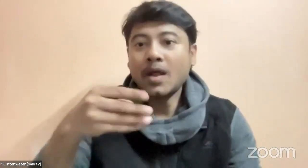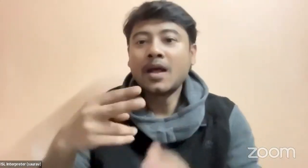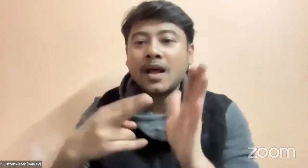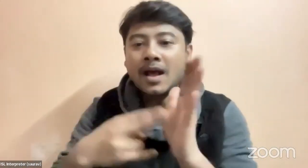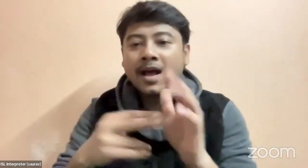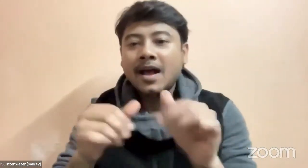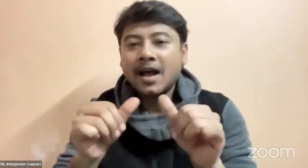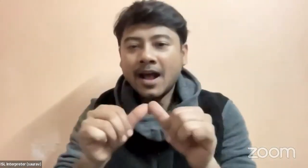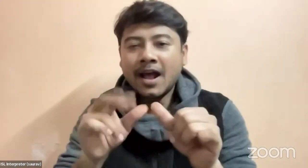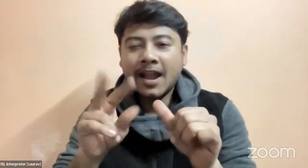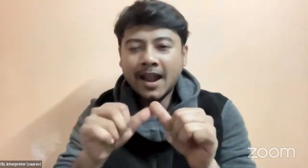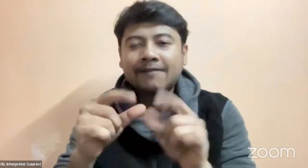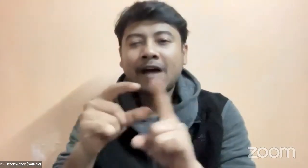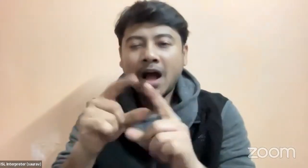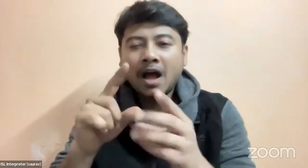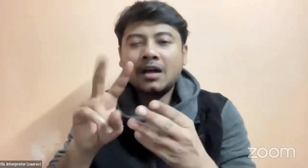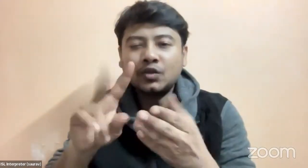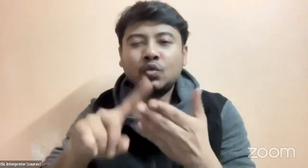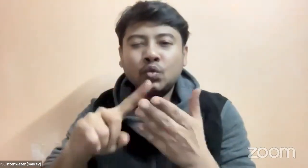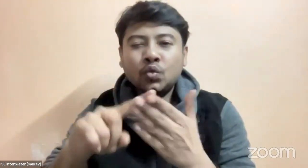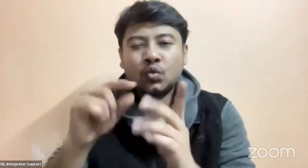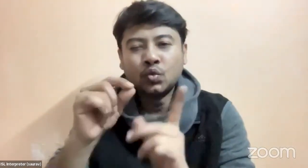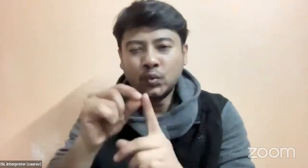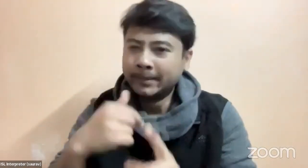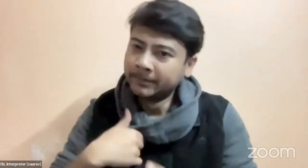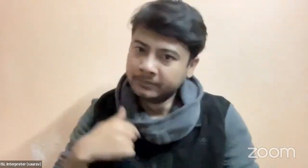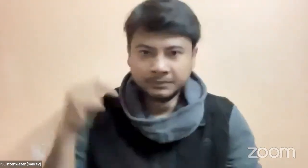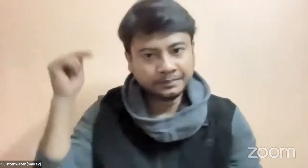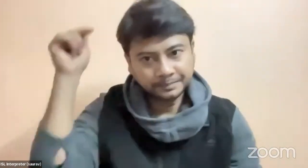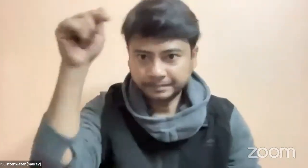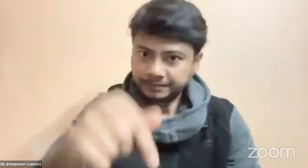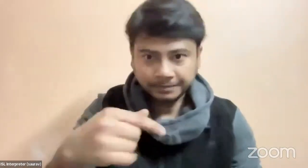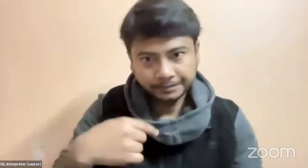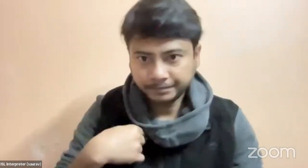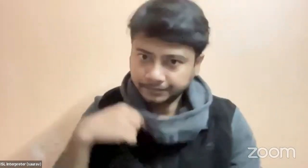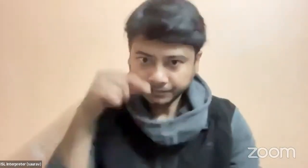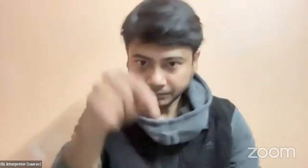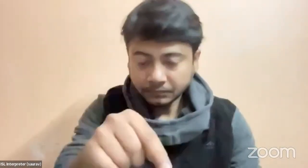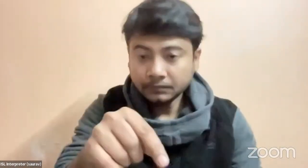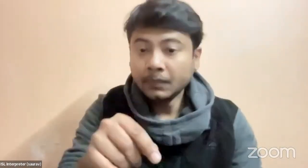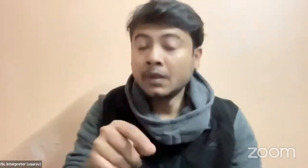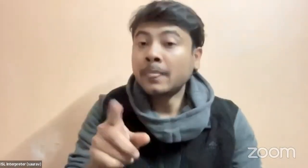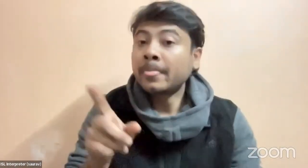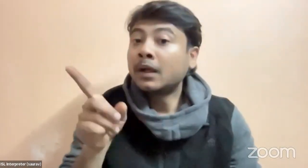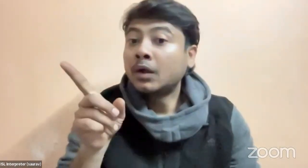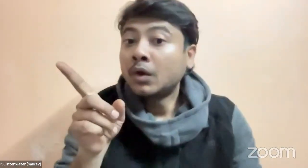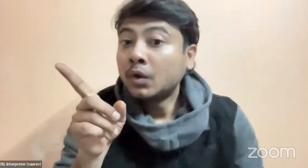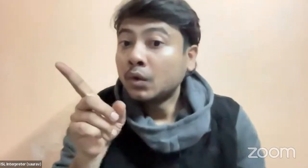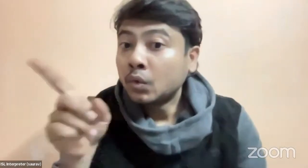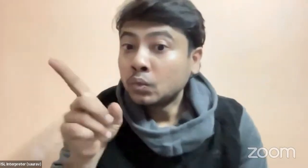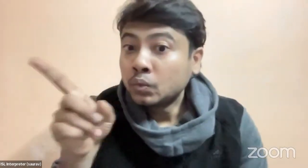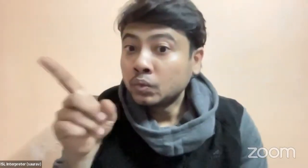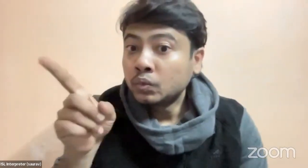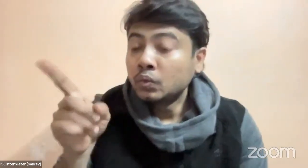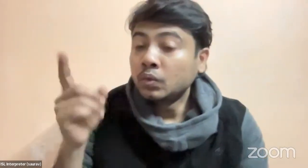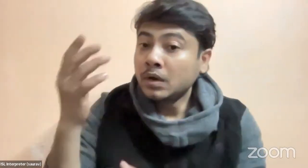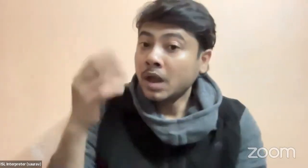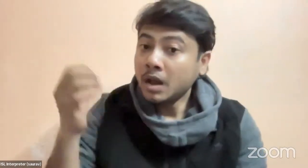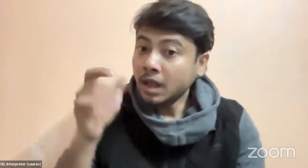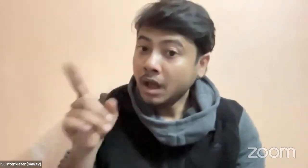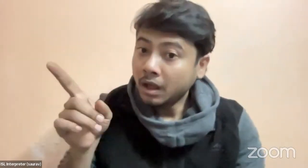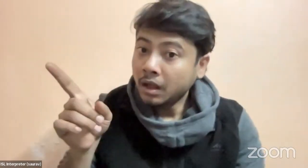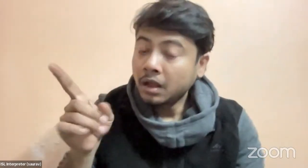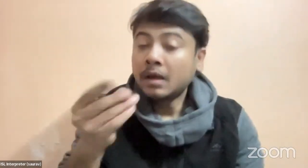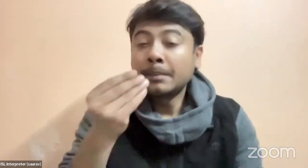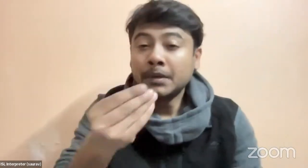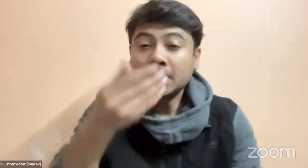So I will be appearing over there. I want you to go to all different demigods and